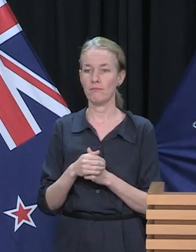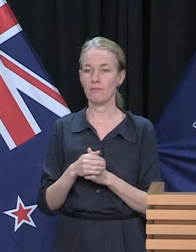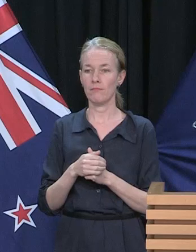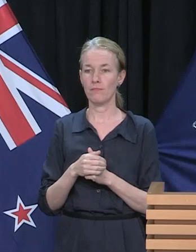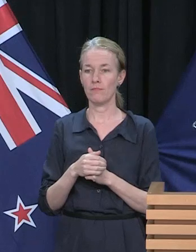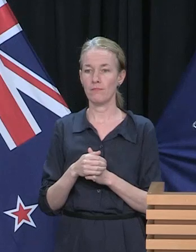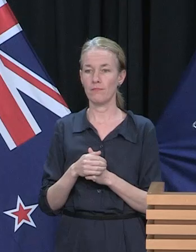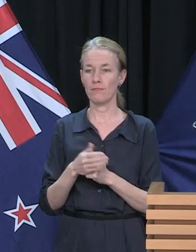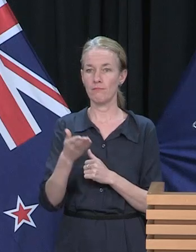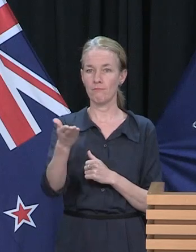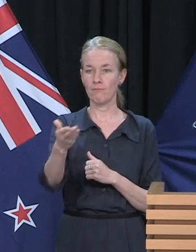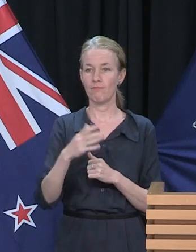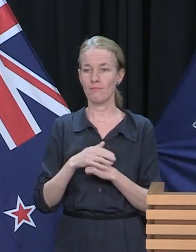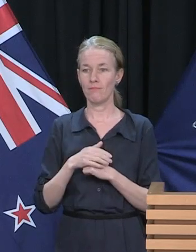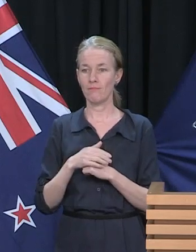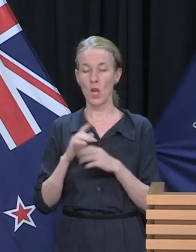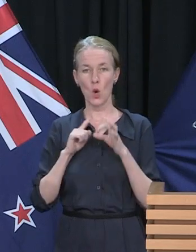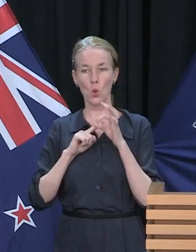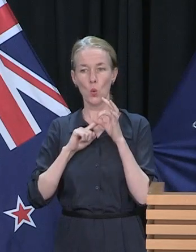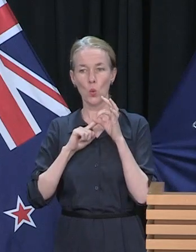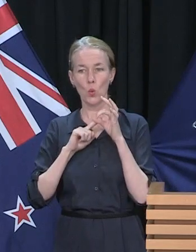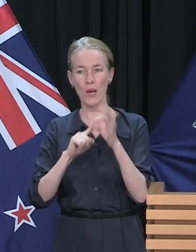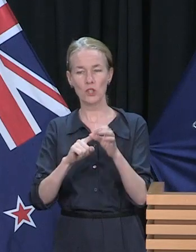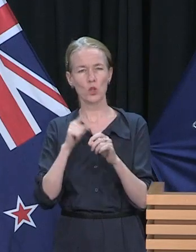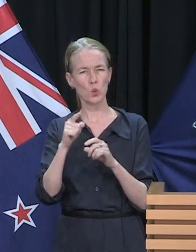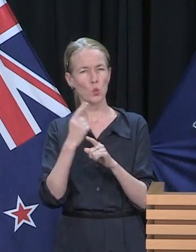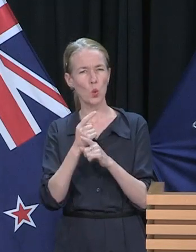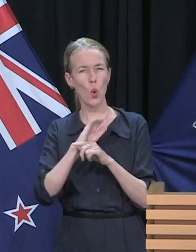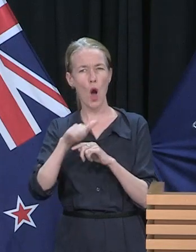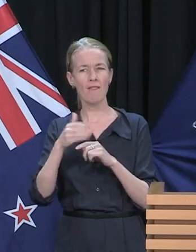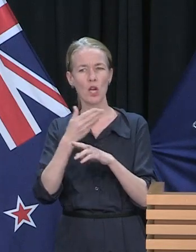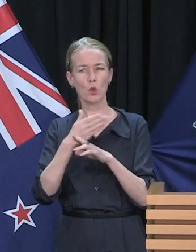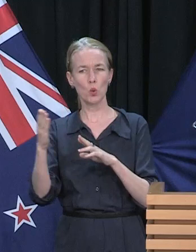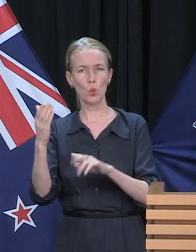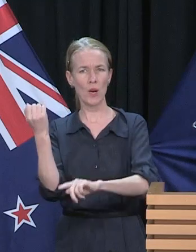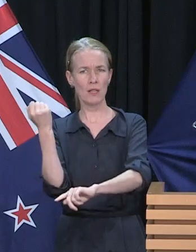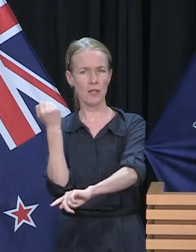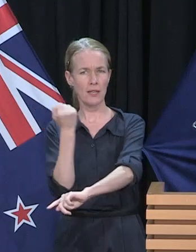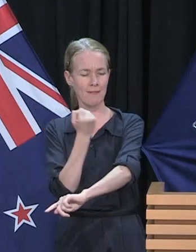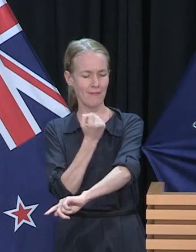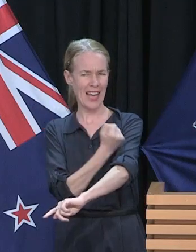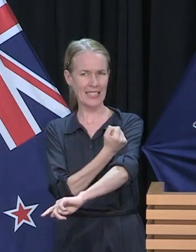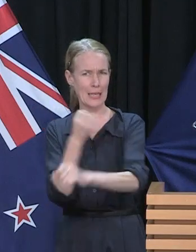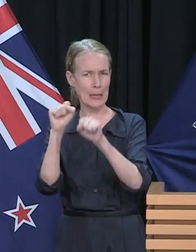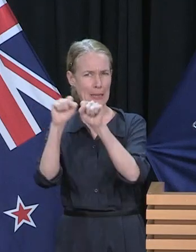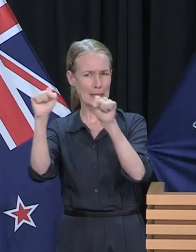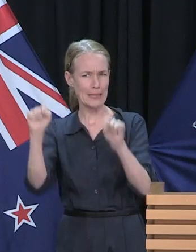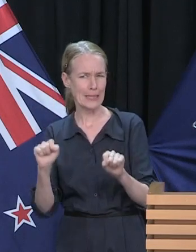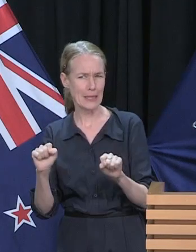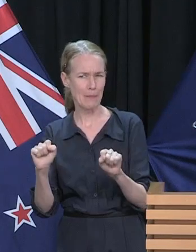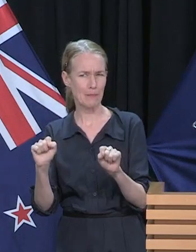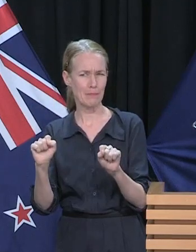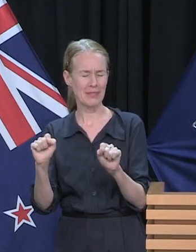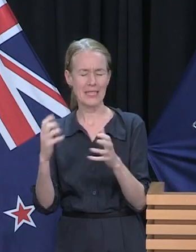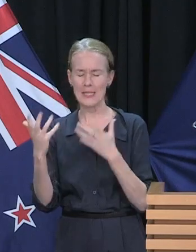like rather than just a, like you're working on an actual vaccine or something like that. So it's just, it's not how